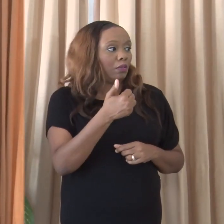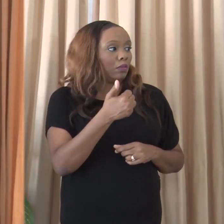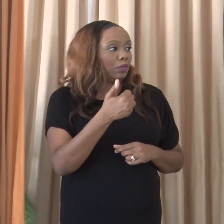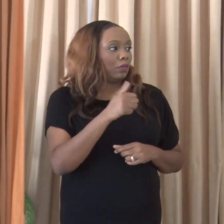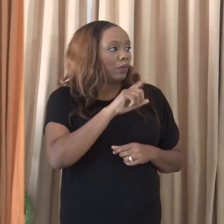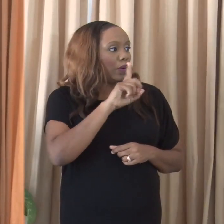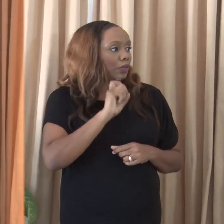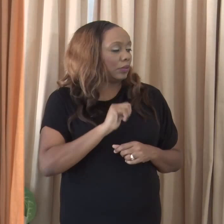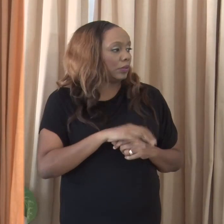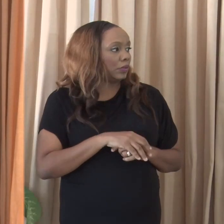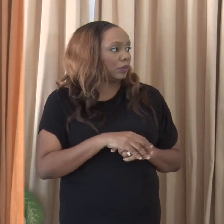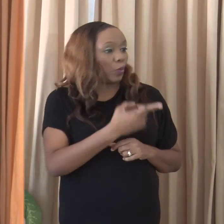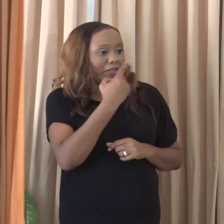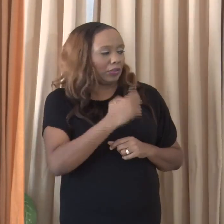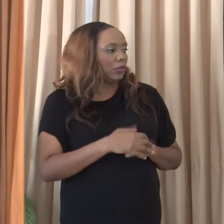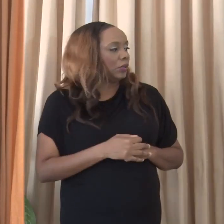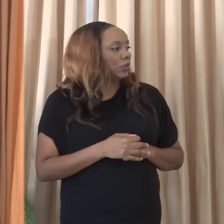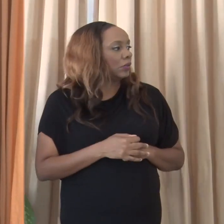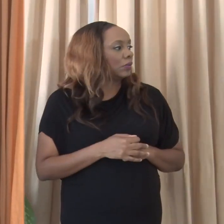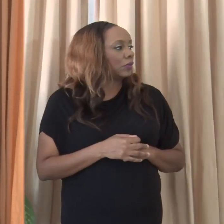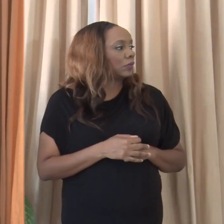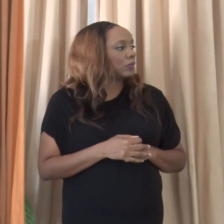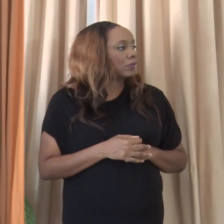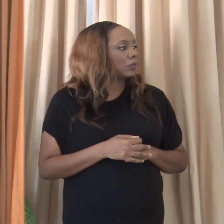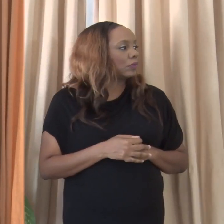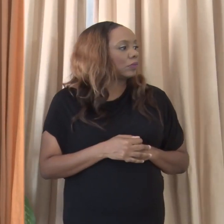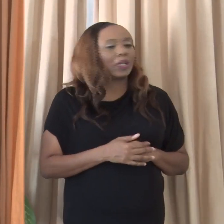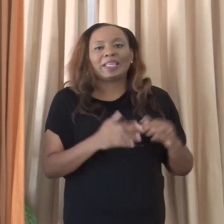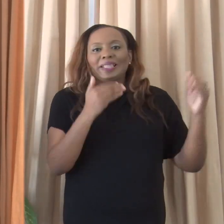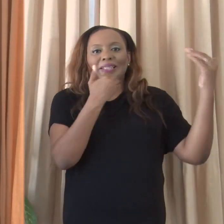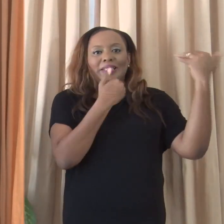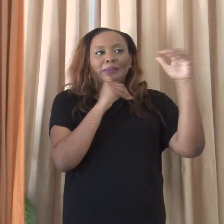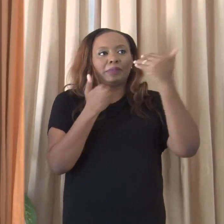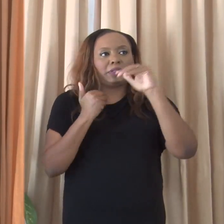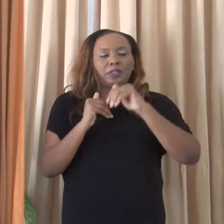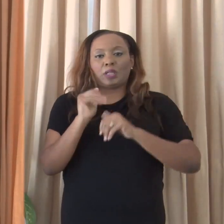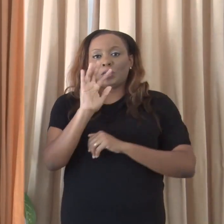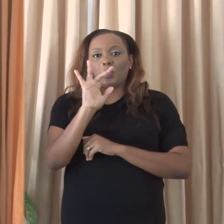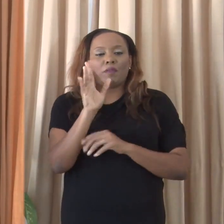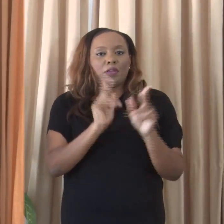the fact of the limitation to 25 people.